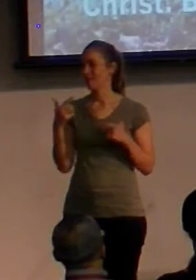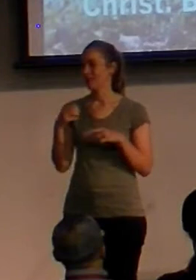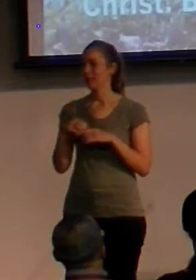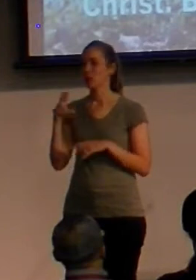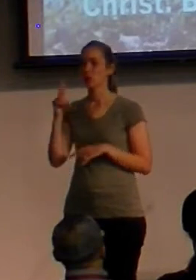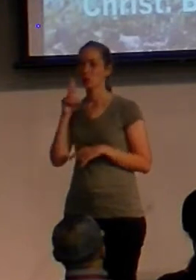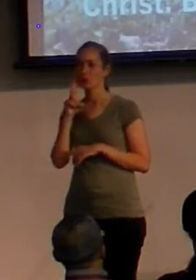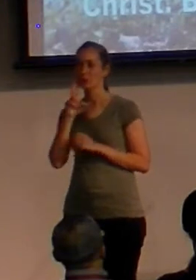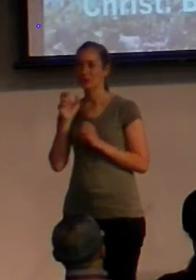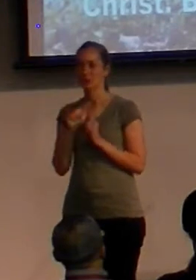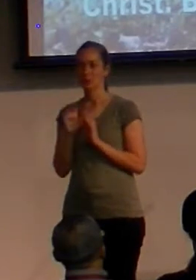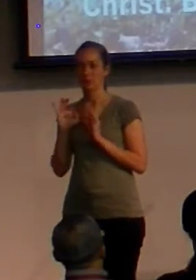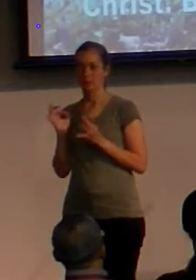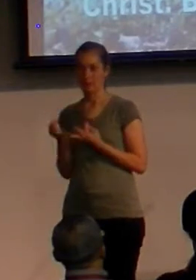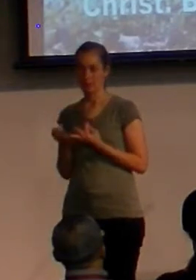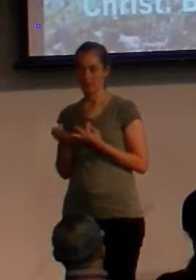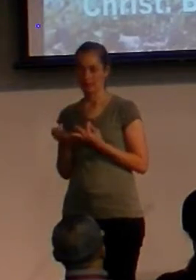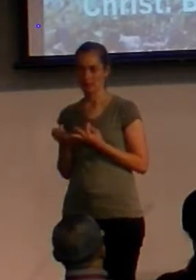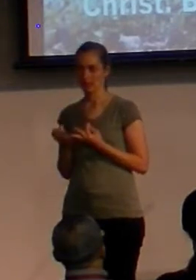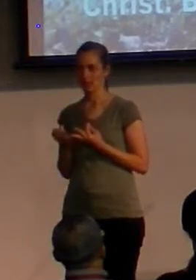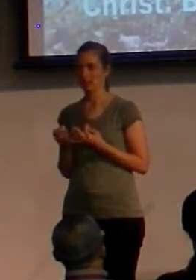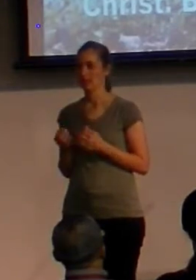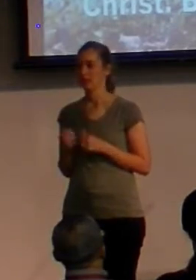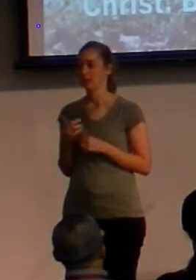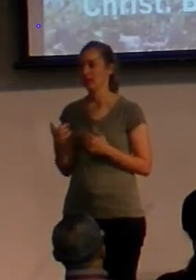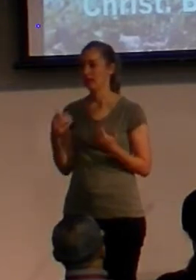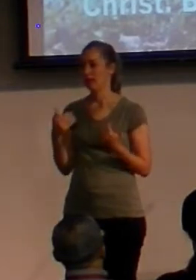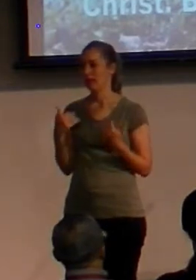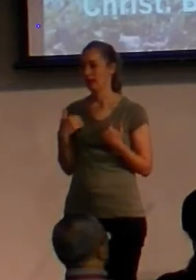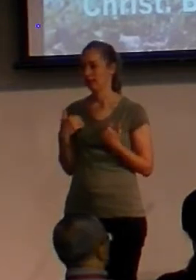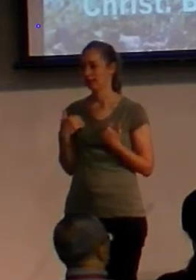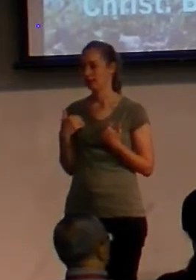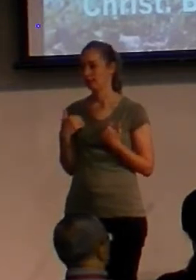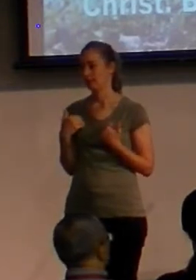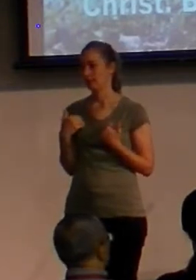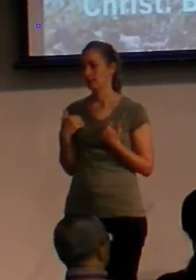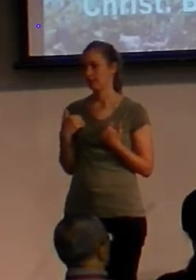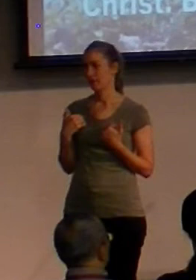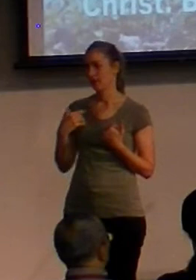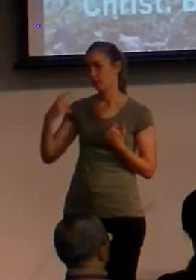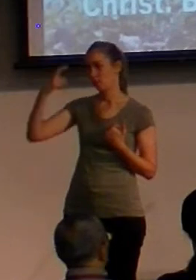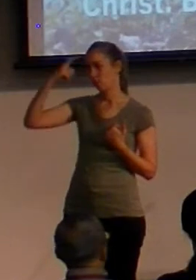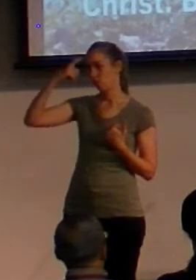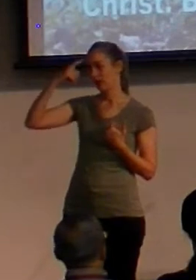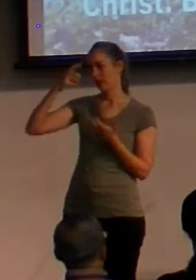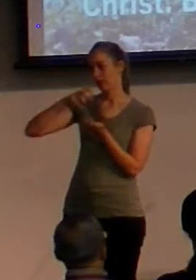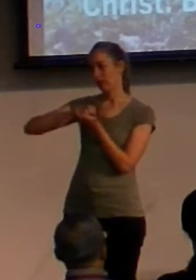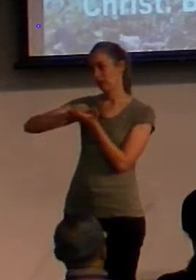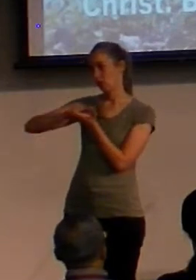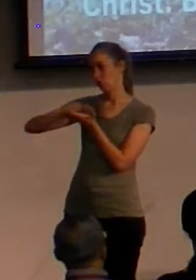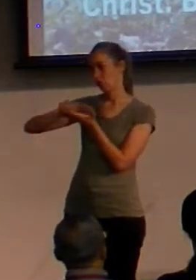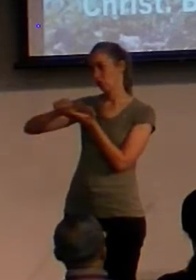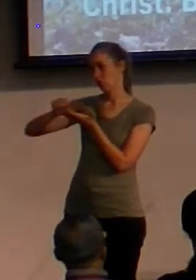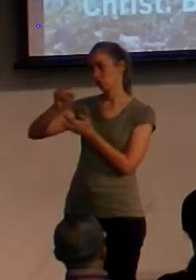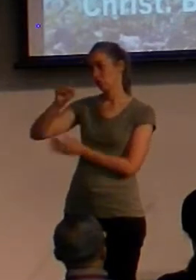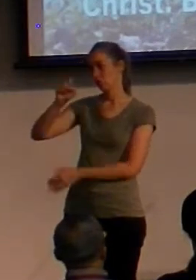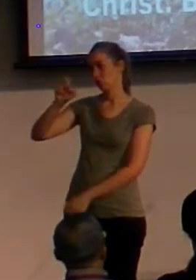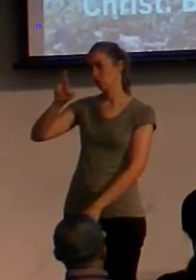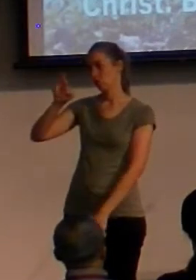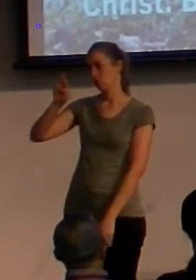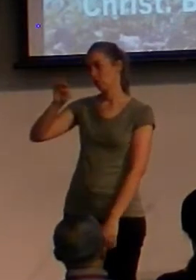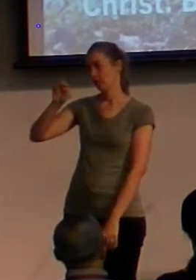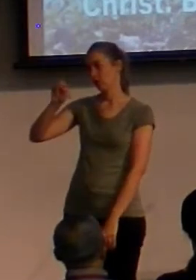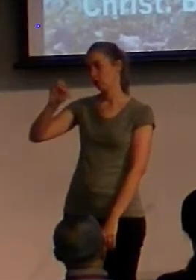family with terminal brain cancer. And he's had 2